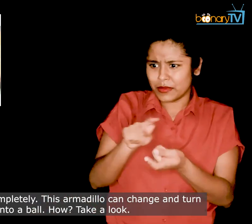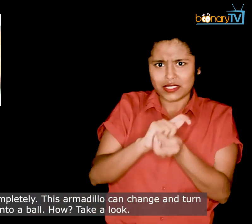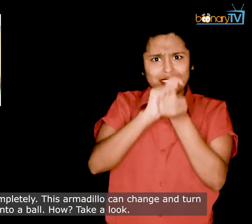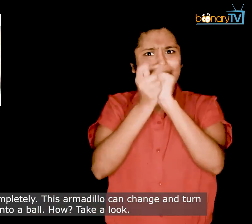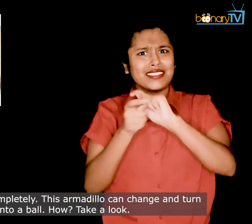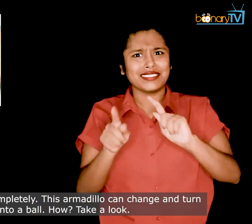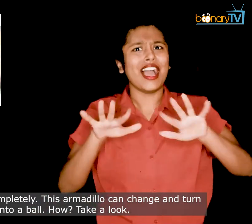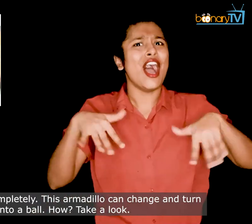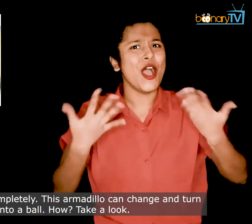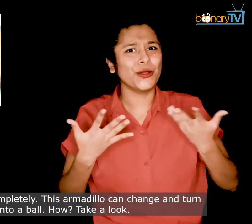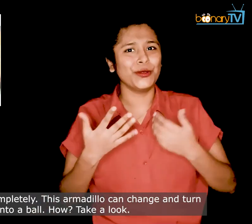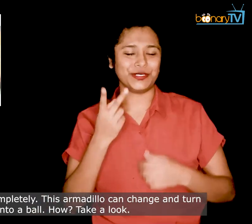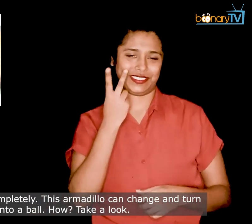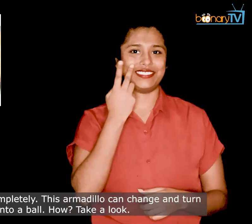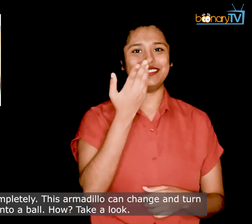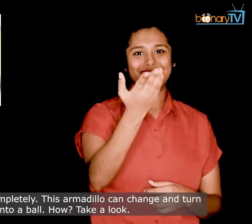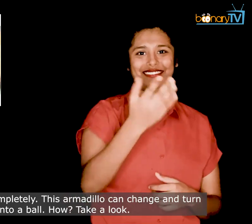How? Take a look.